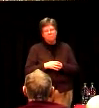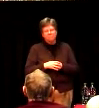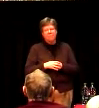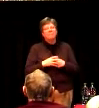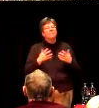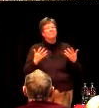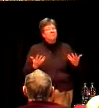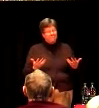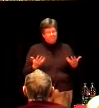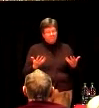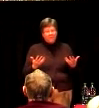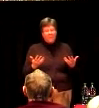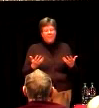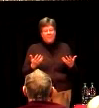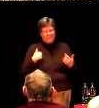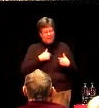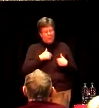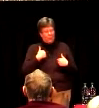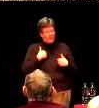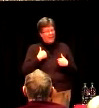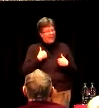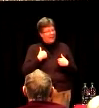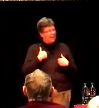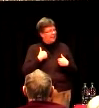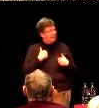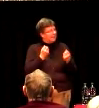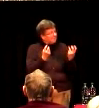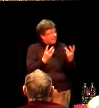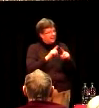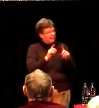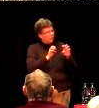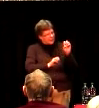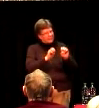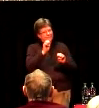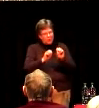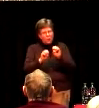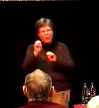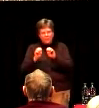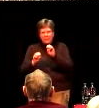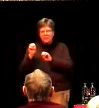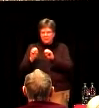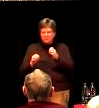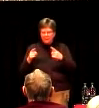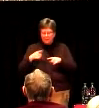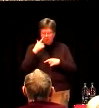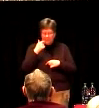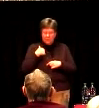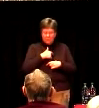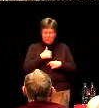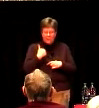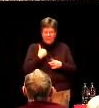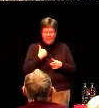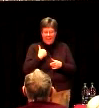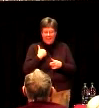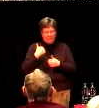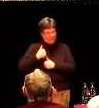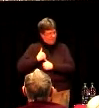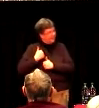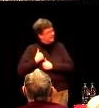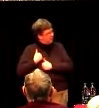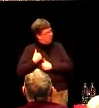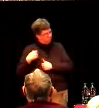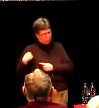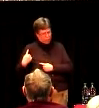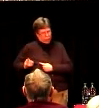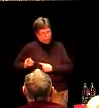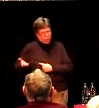That said, we had all these experiments going on because we had the military having